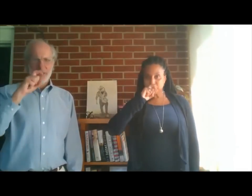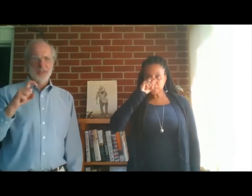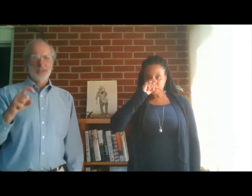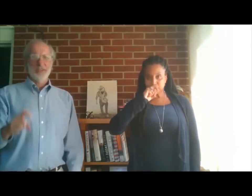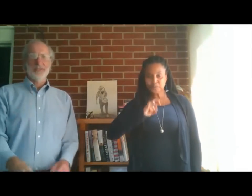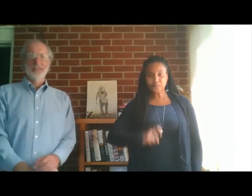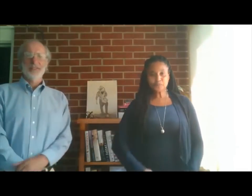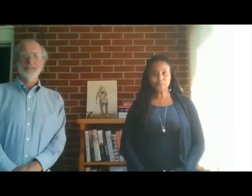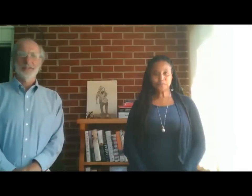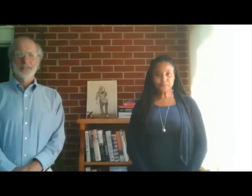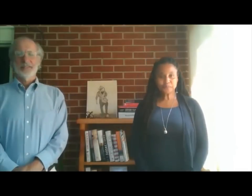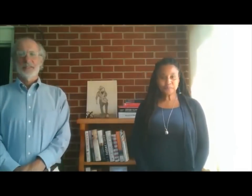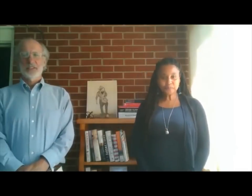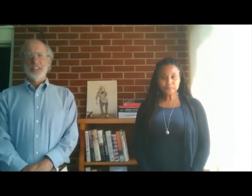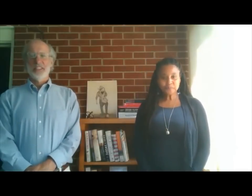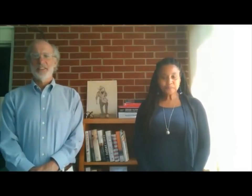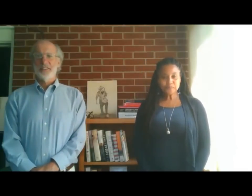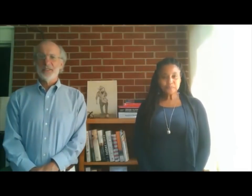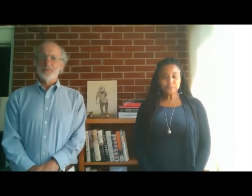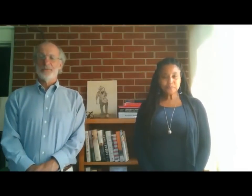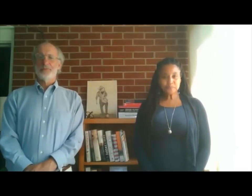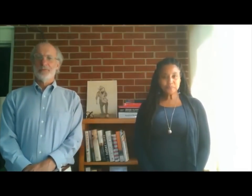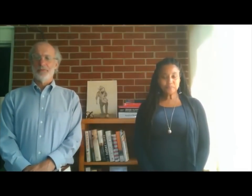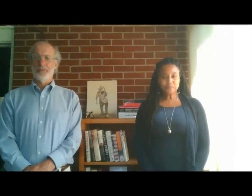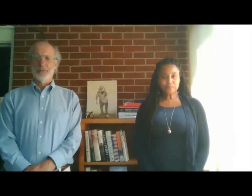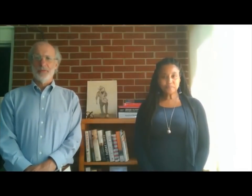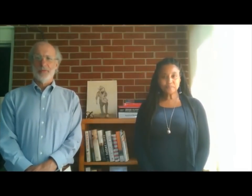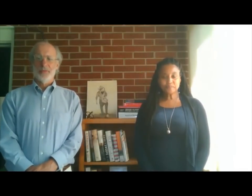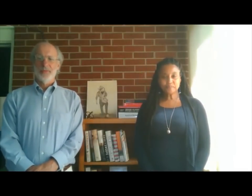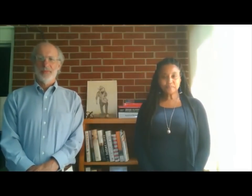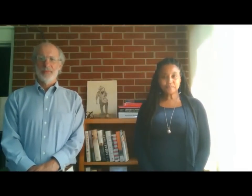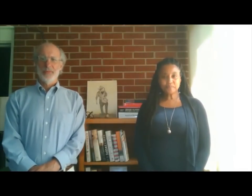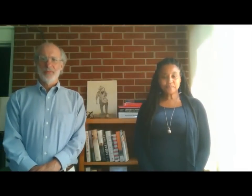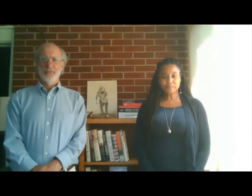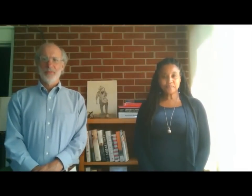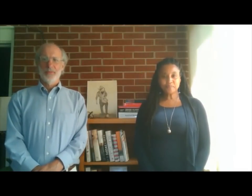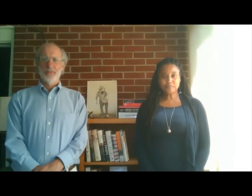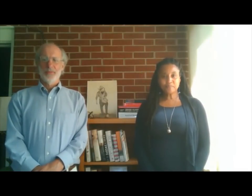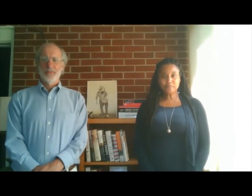Doll. Go ahead and do it.